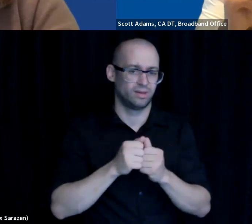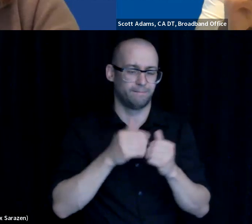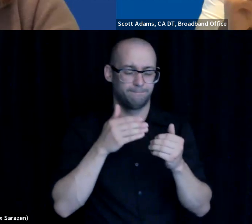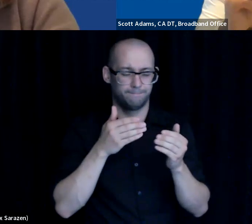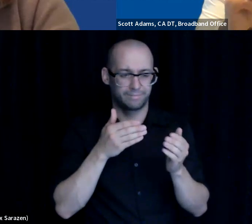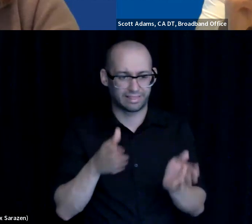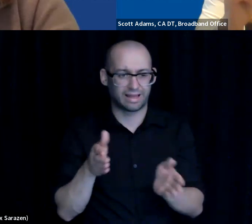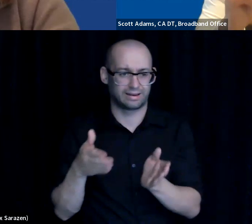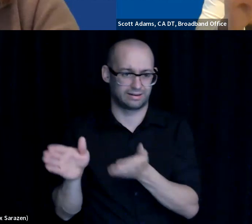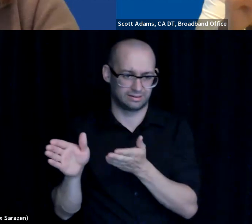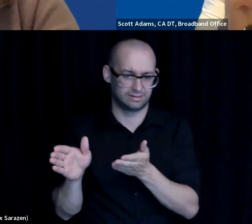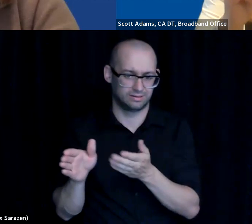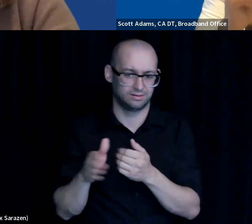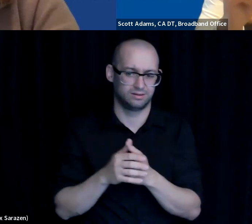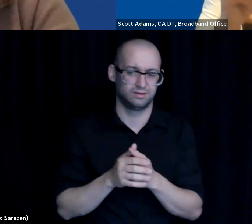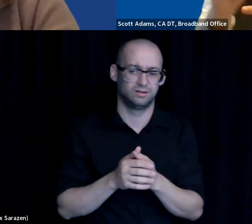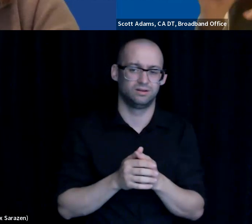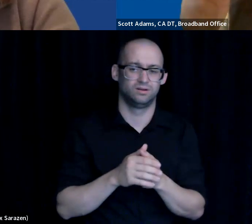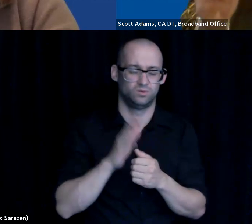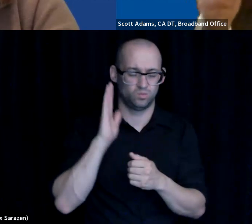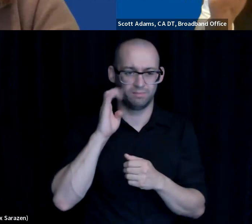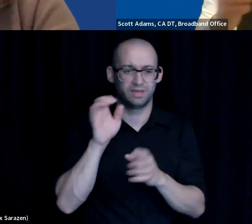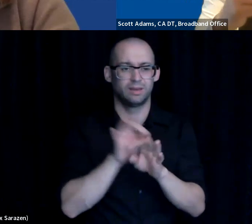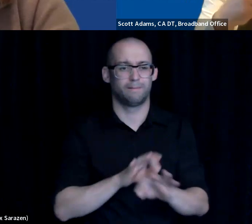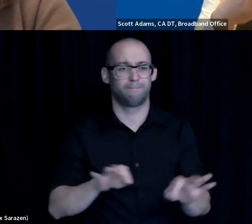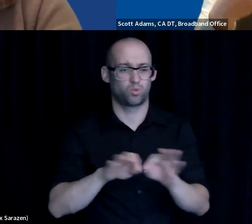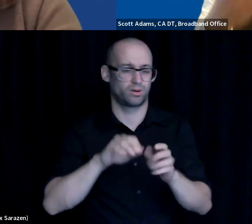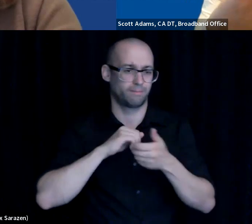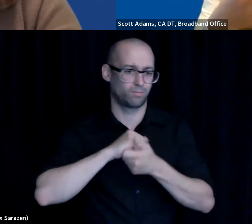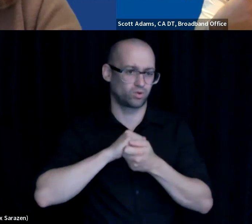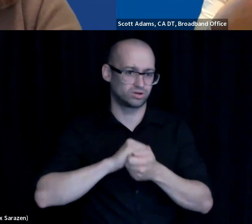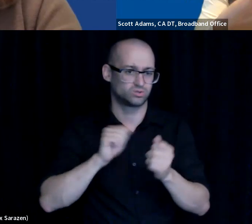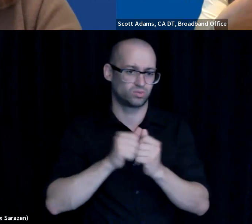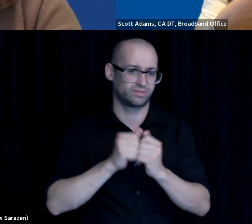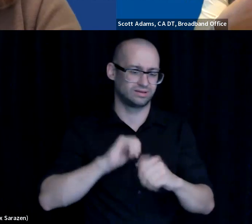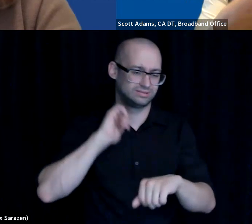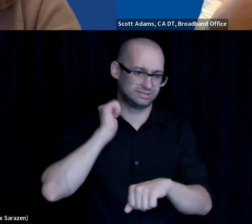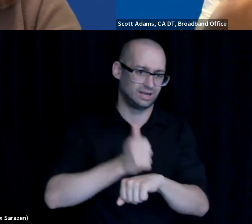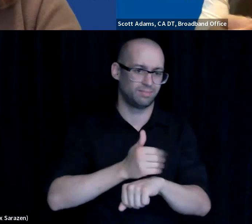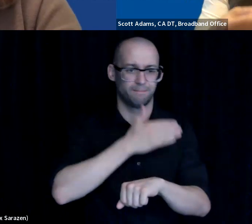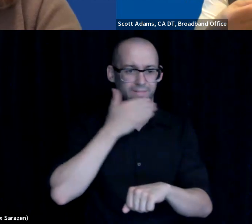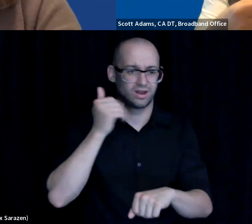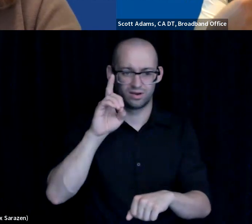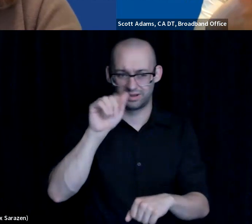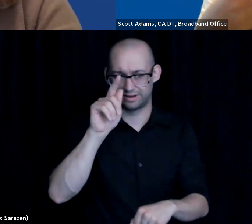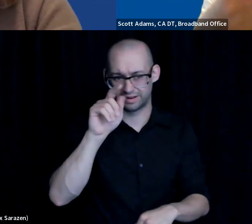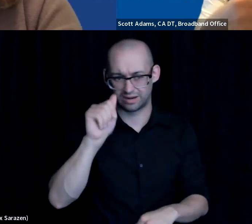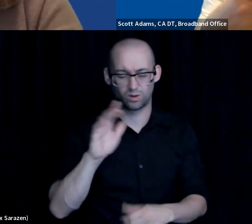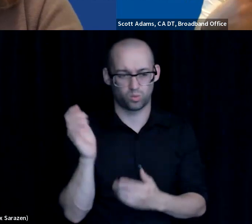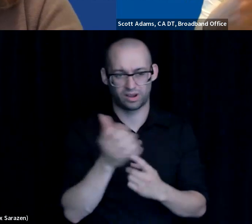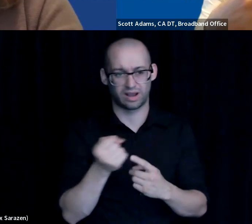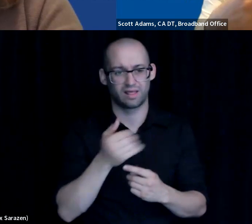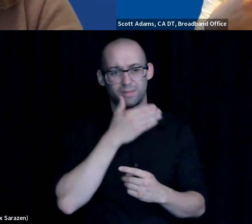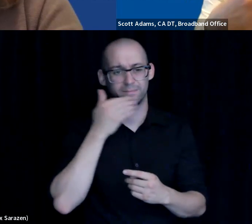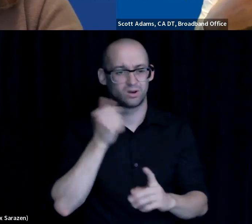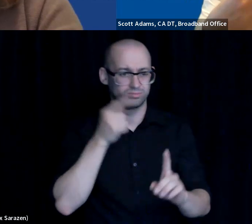equity and the BEAD plans, and will also be critical partners in implementation. The better data we get, the better we can target where the